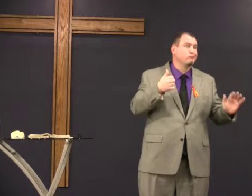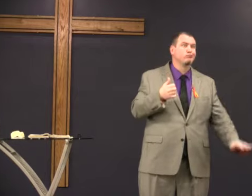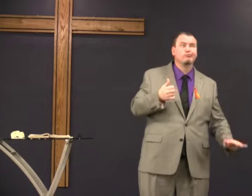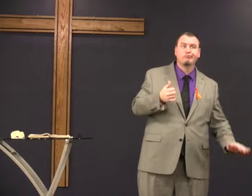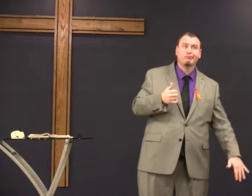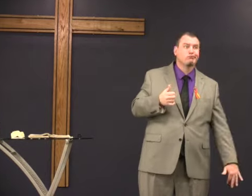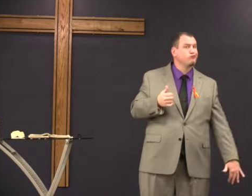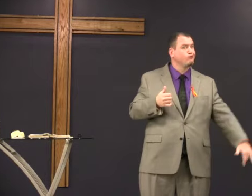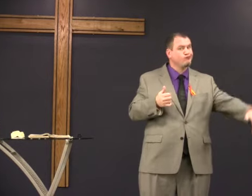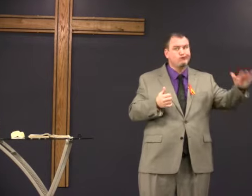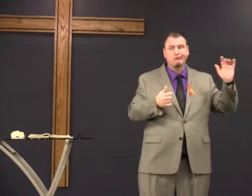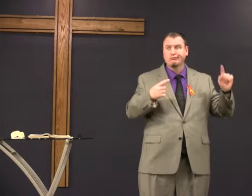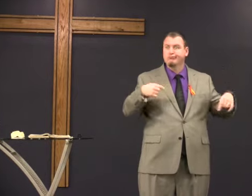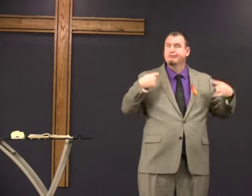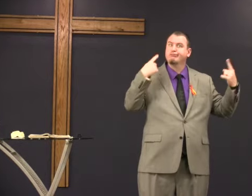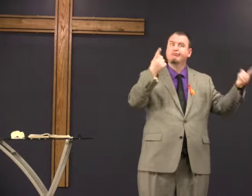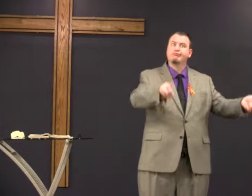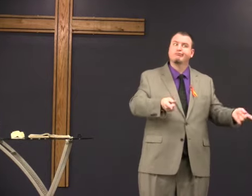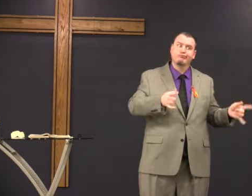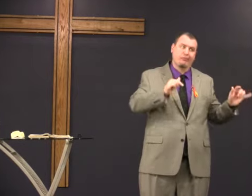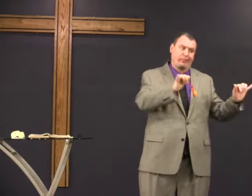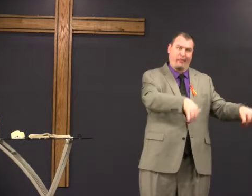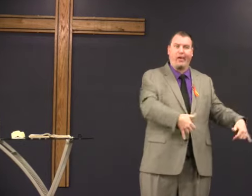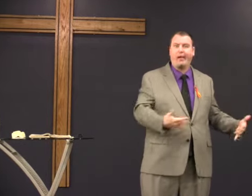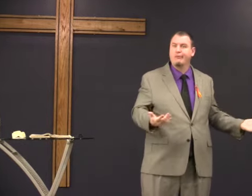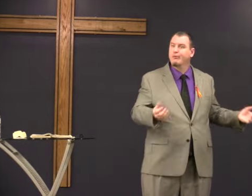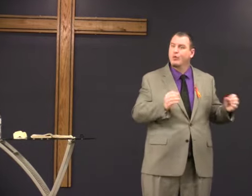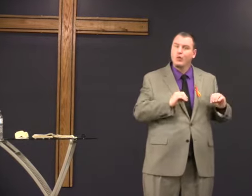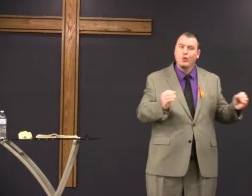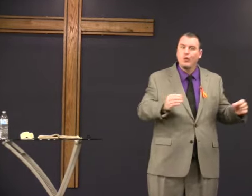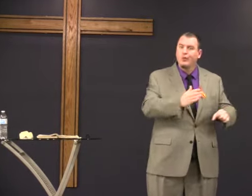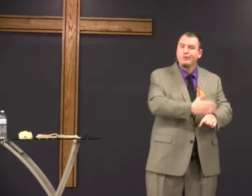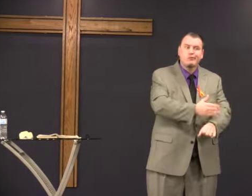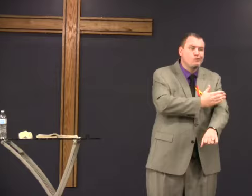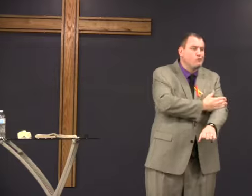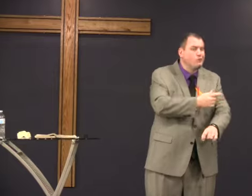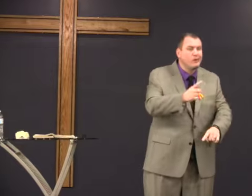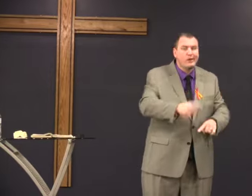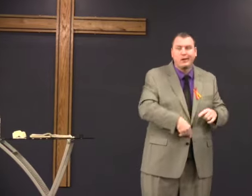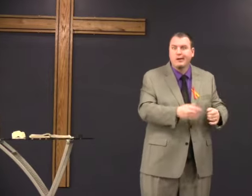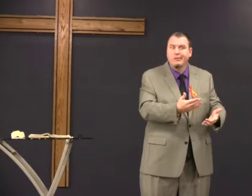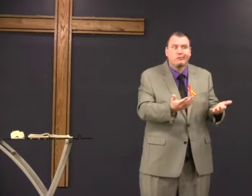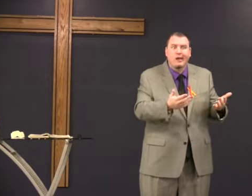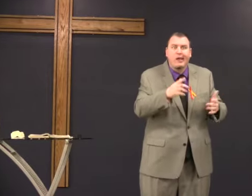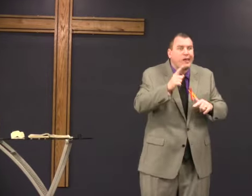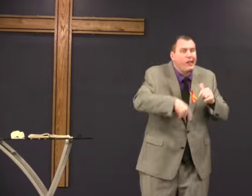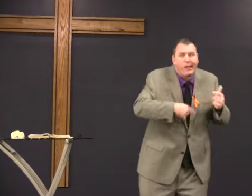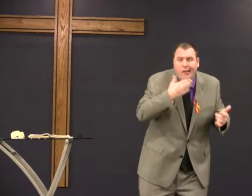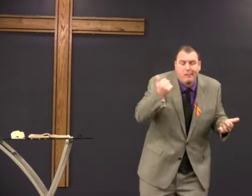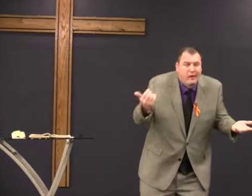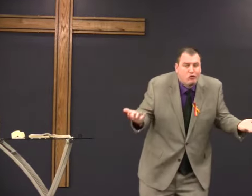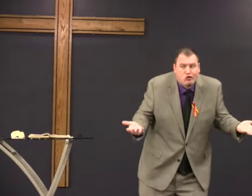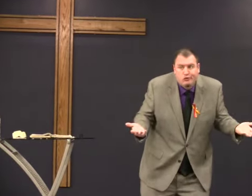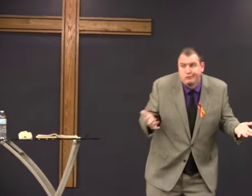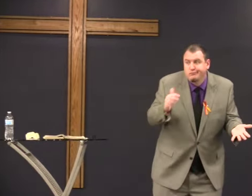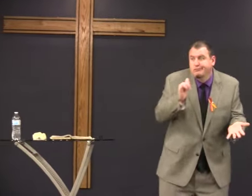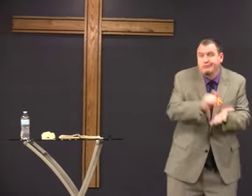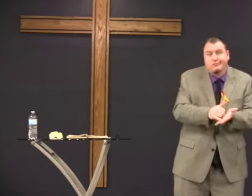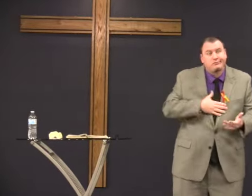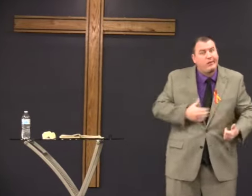so since I was little, and I've grown up here, and there's no improvement, you know, it just won't get better.